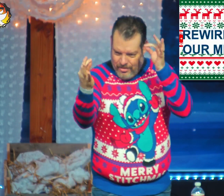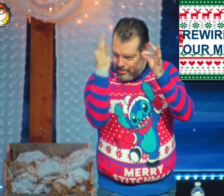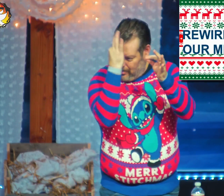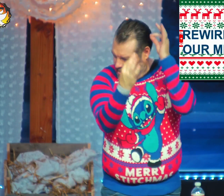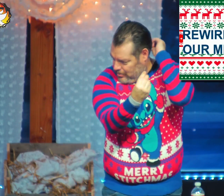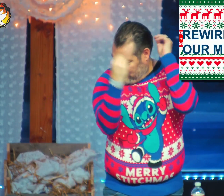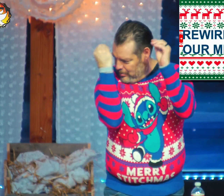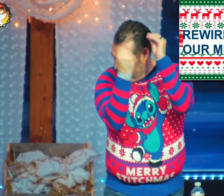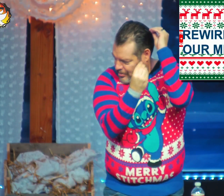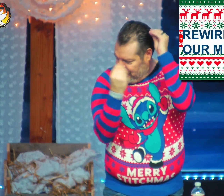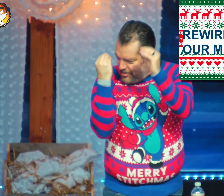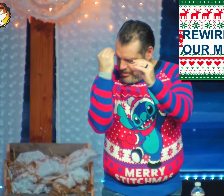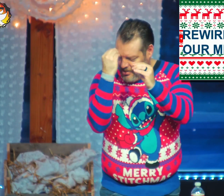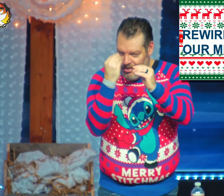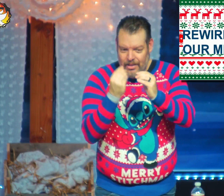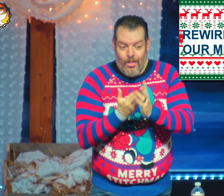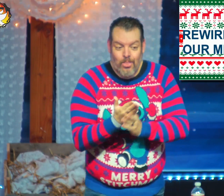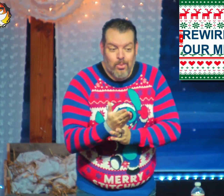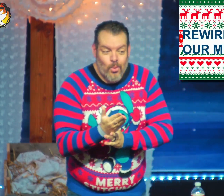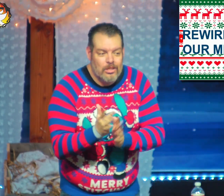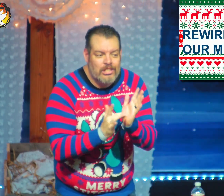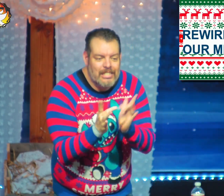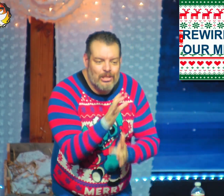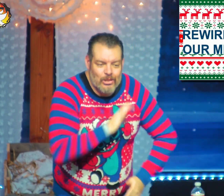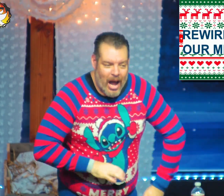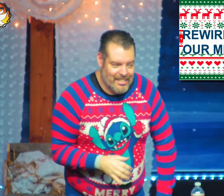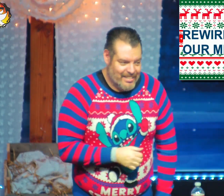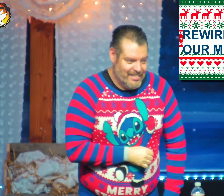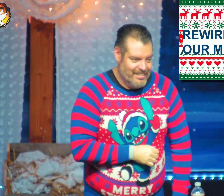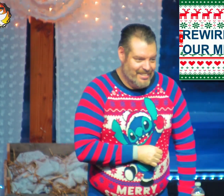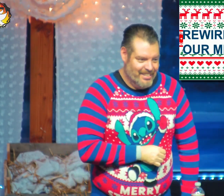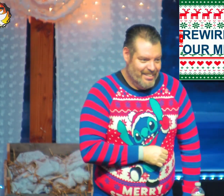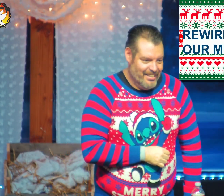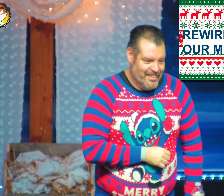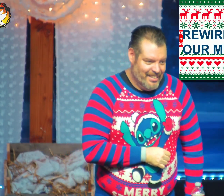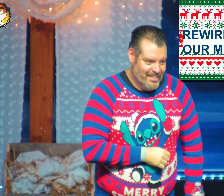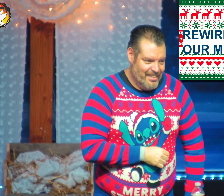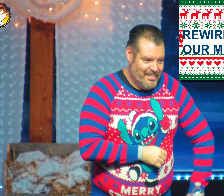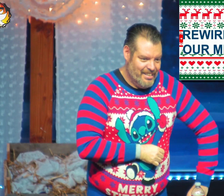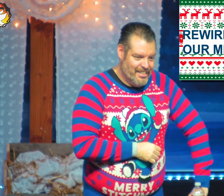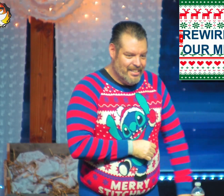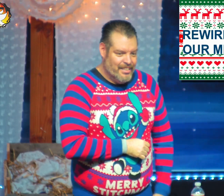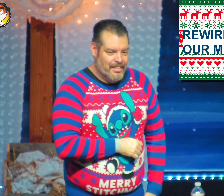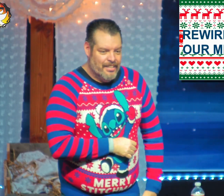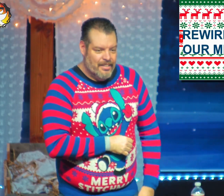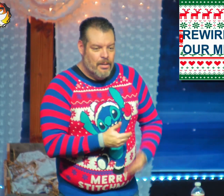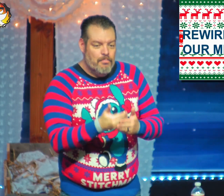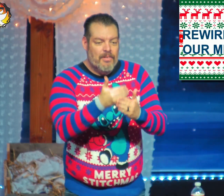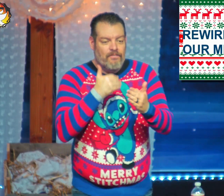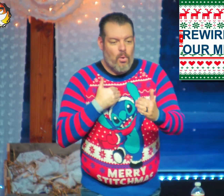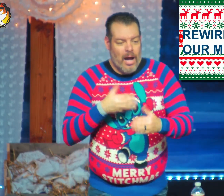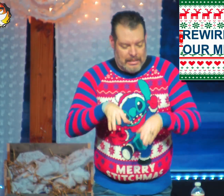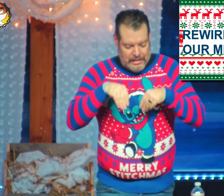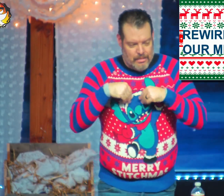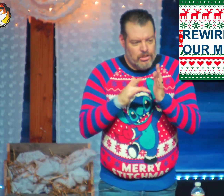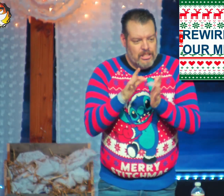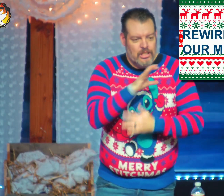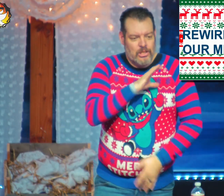I want to give you three things that we can do about it. We can rewire our mind,